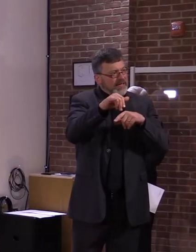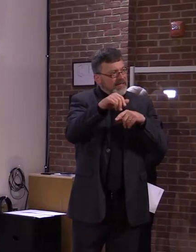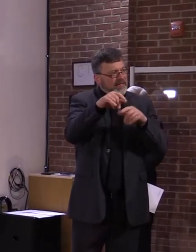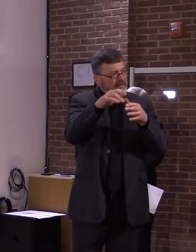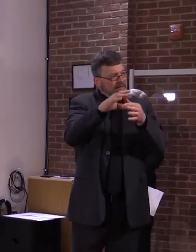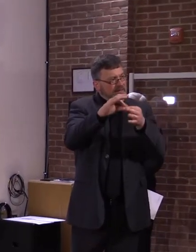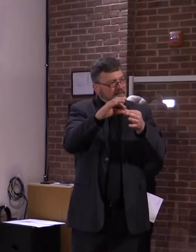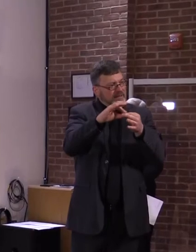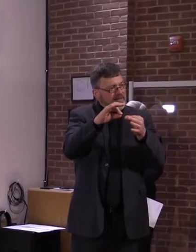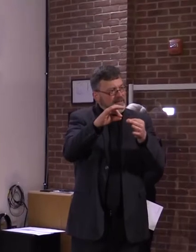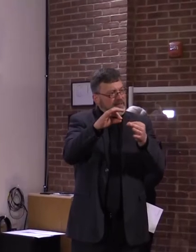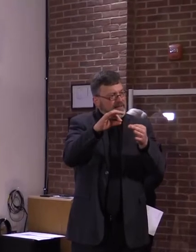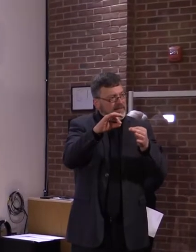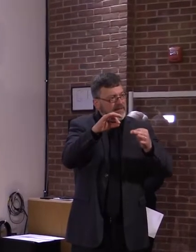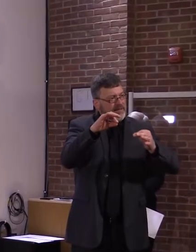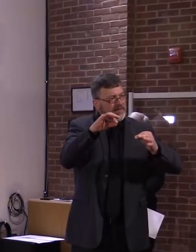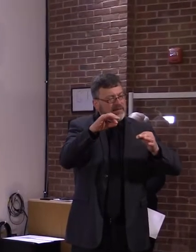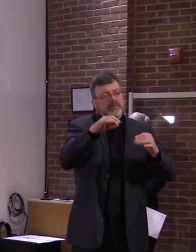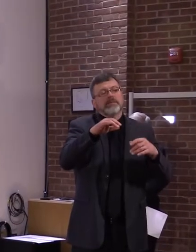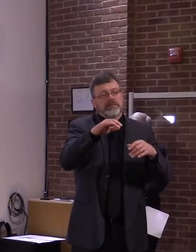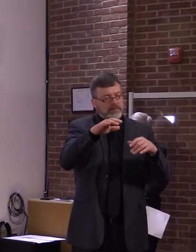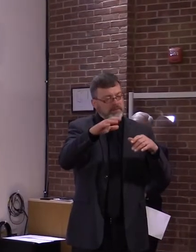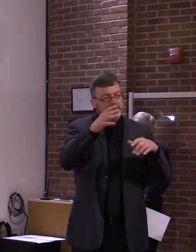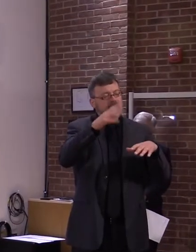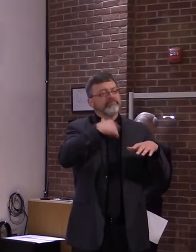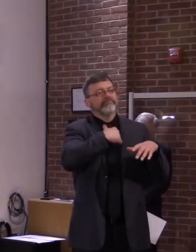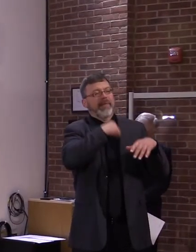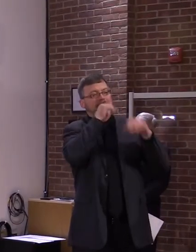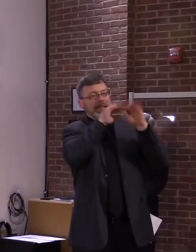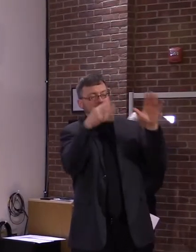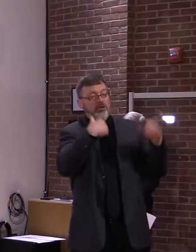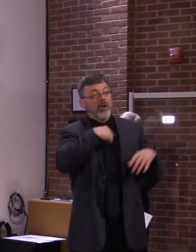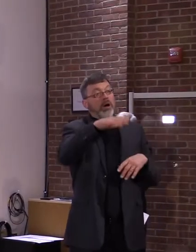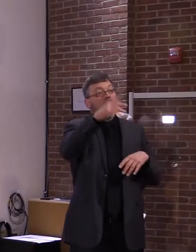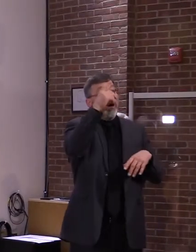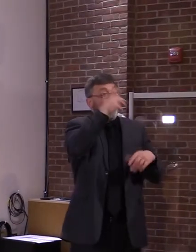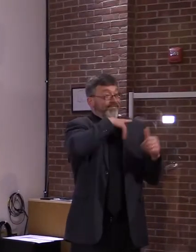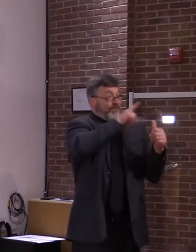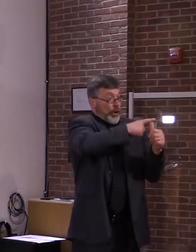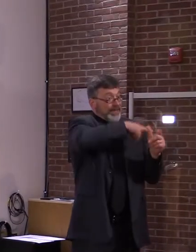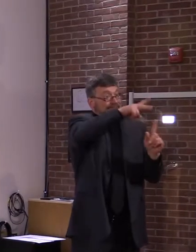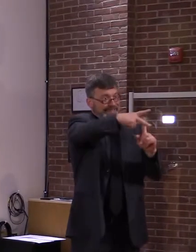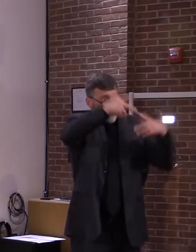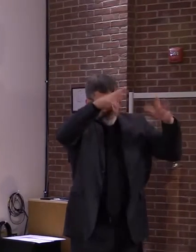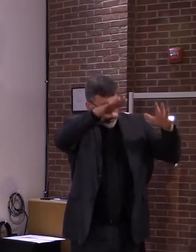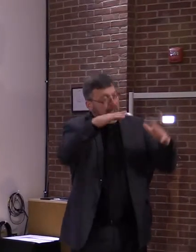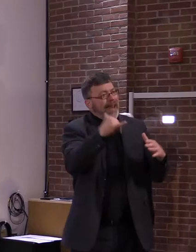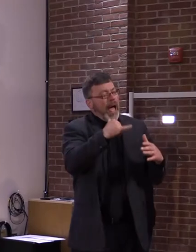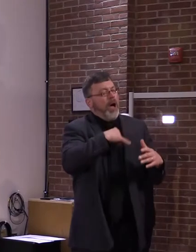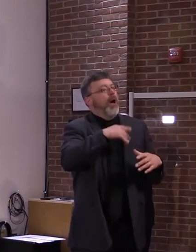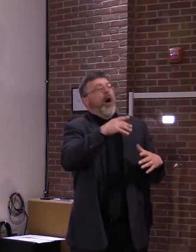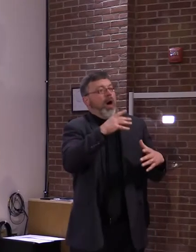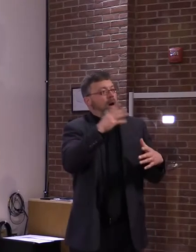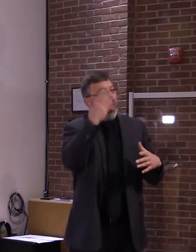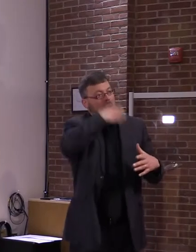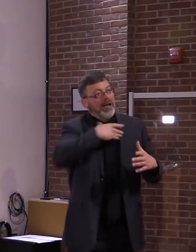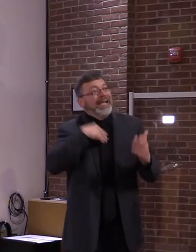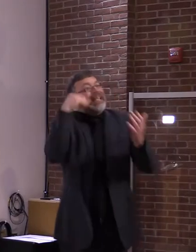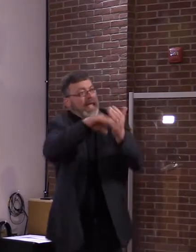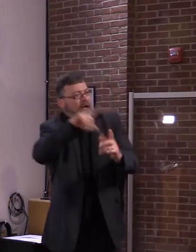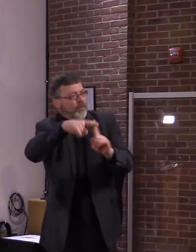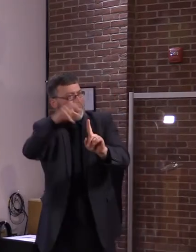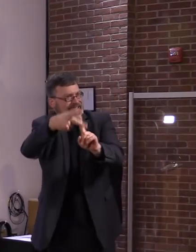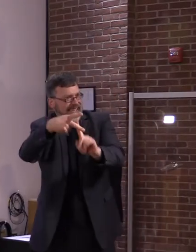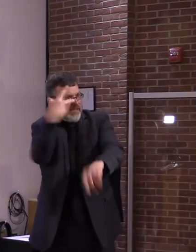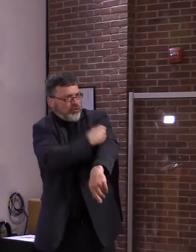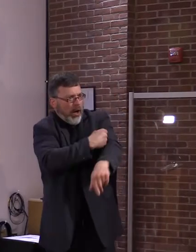So I'm going to assume, Stuart, you're referring to the one-dose vaccine, the Johnson & Johnson, getting a second dose of that,